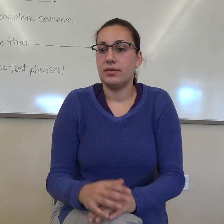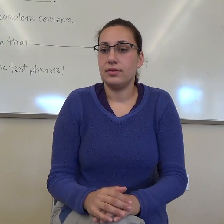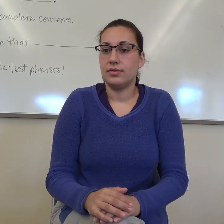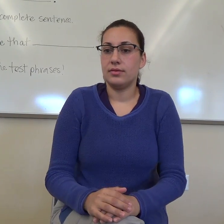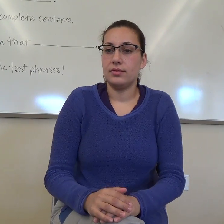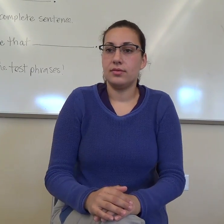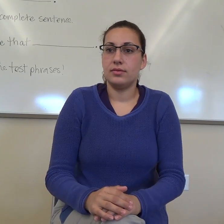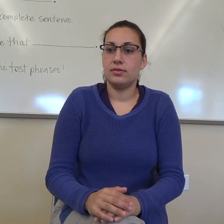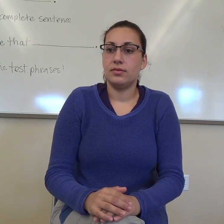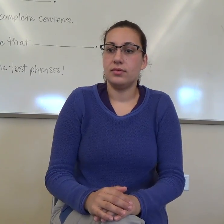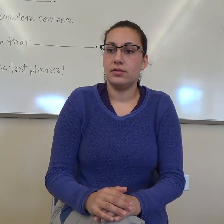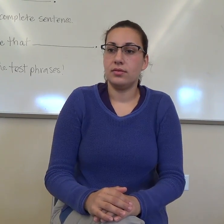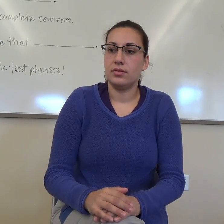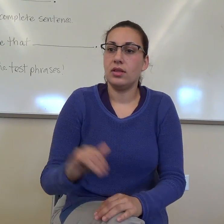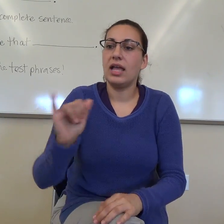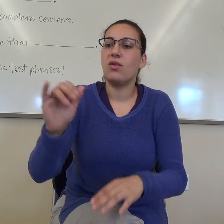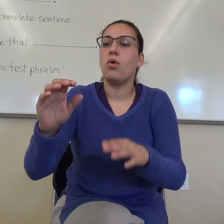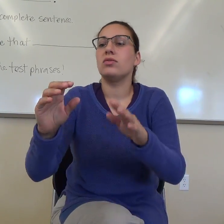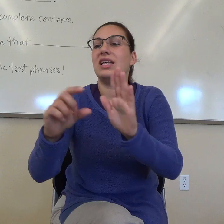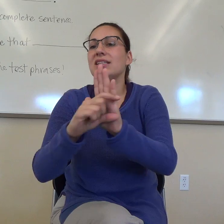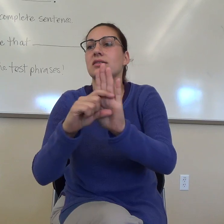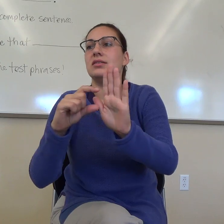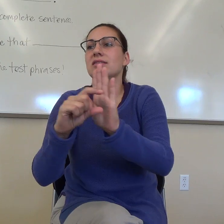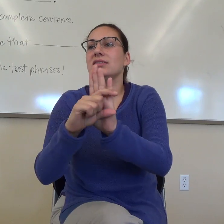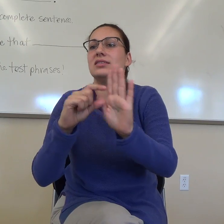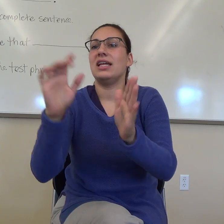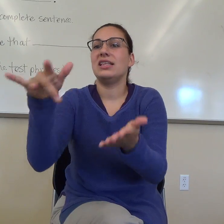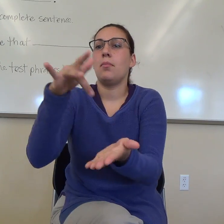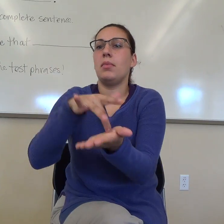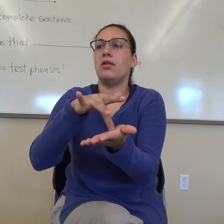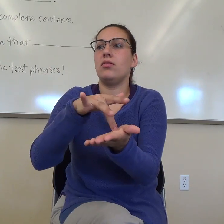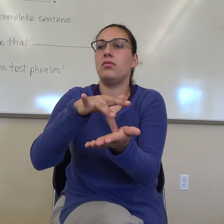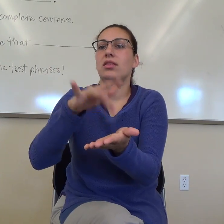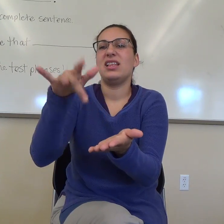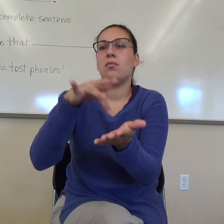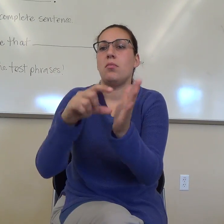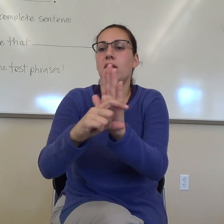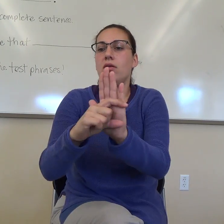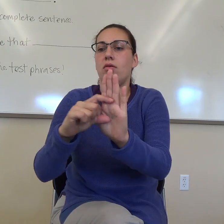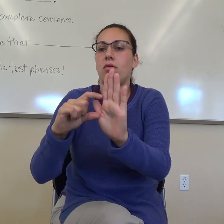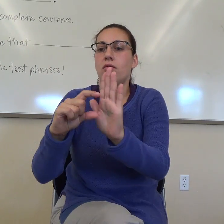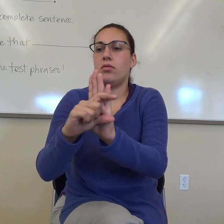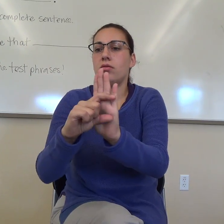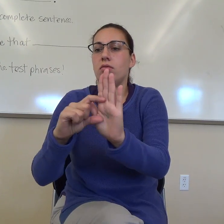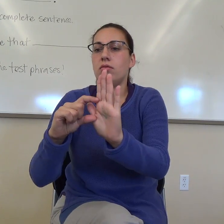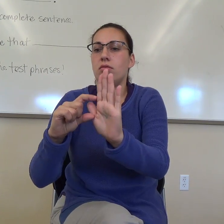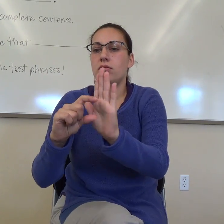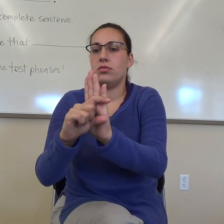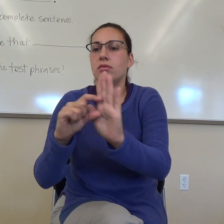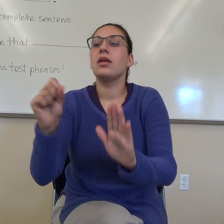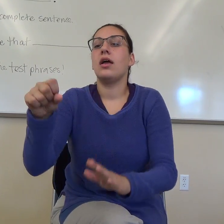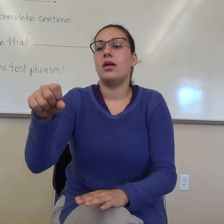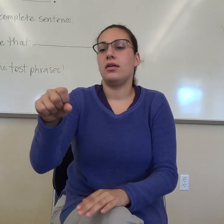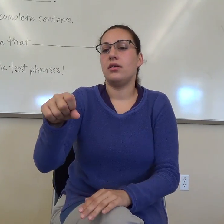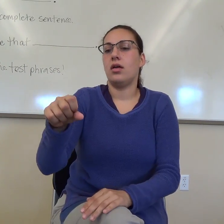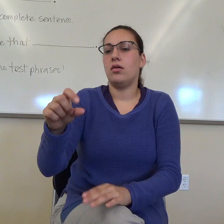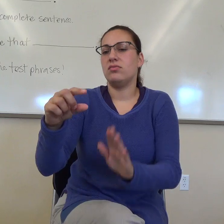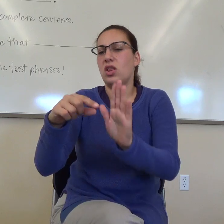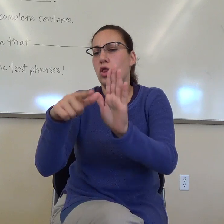like, I've moved up a line and put somebody else's grade there. Okay, the next issue is